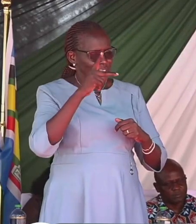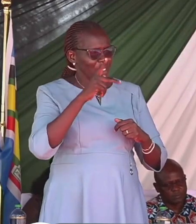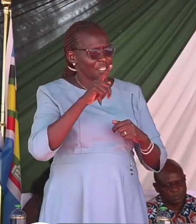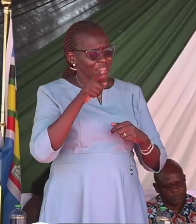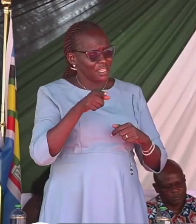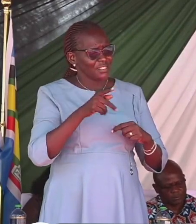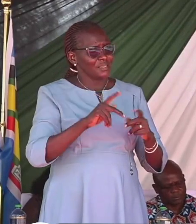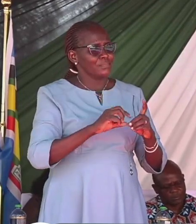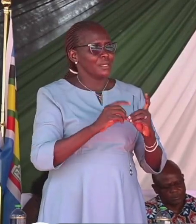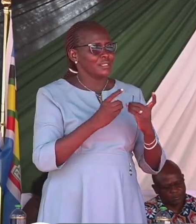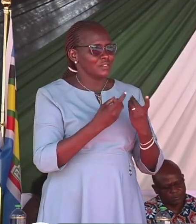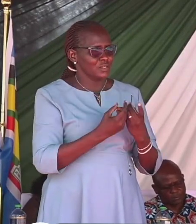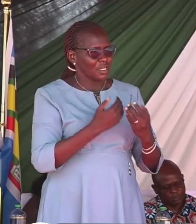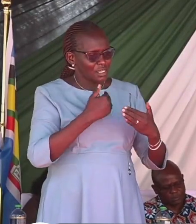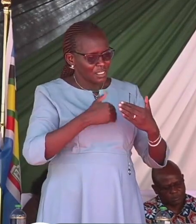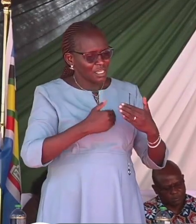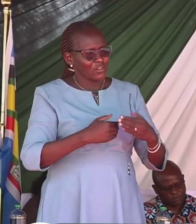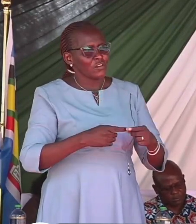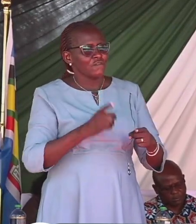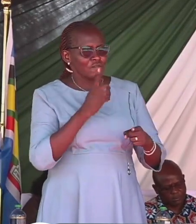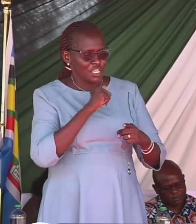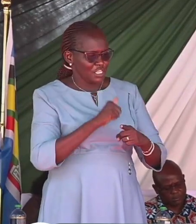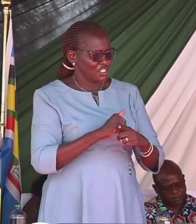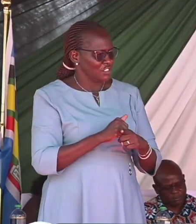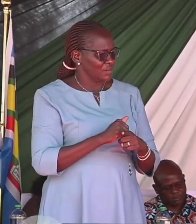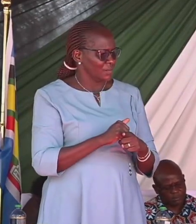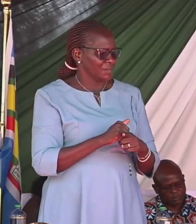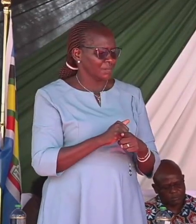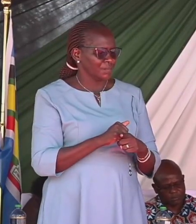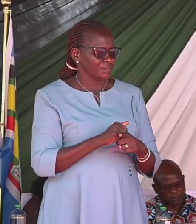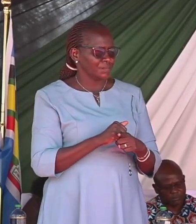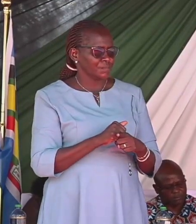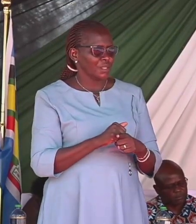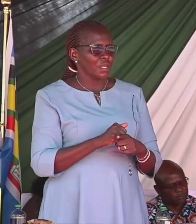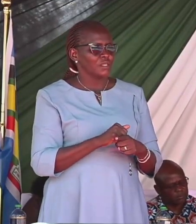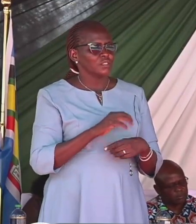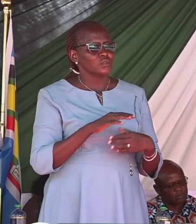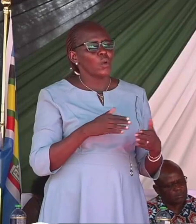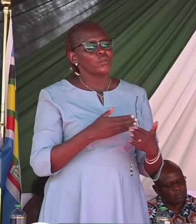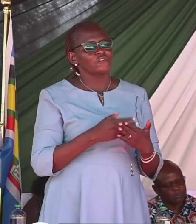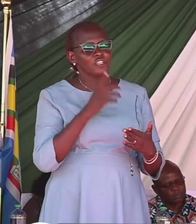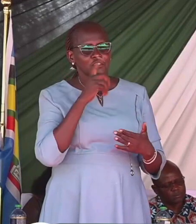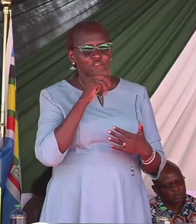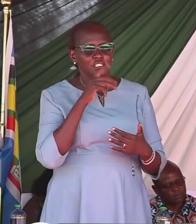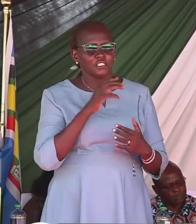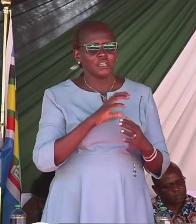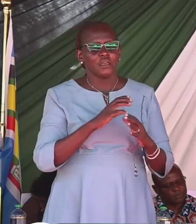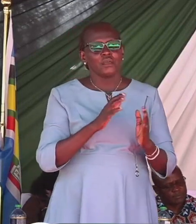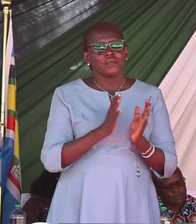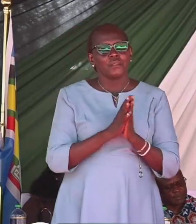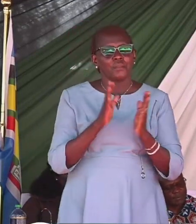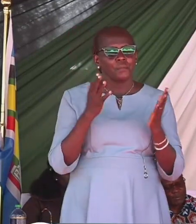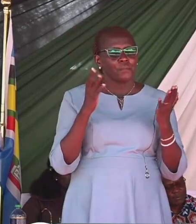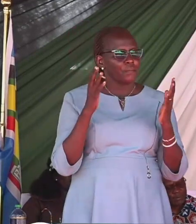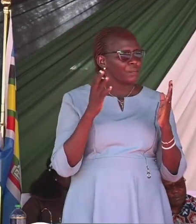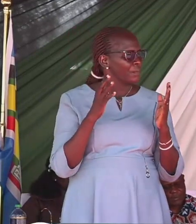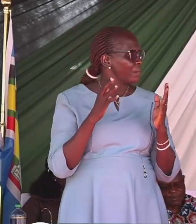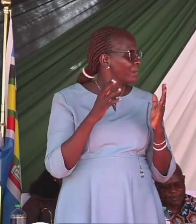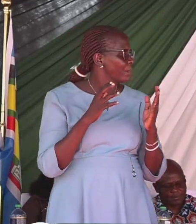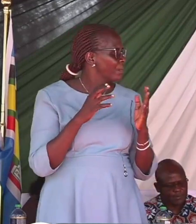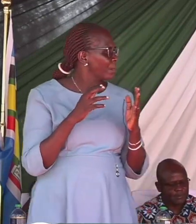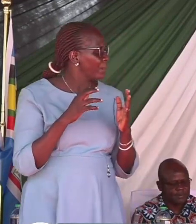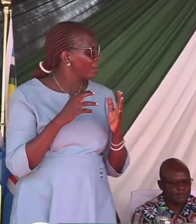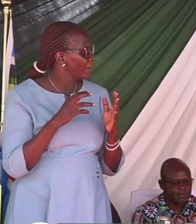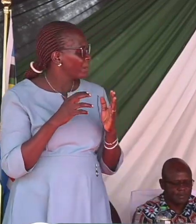are near completion. I think that's all for Kilifi. And I would just like to mention,